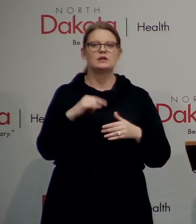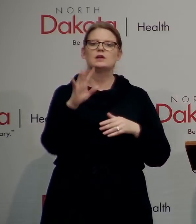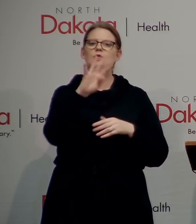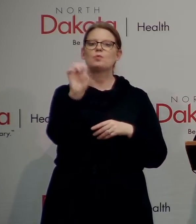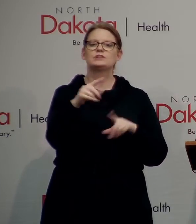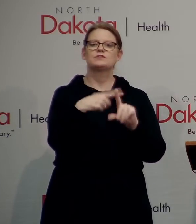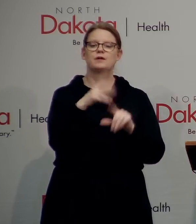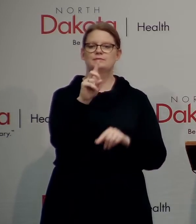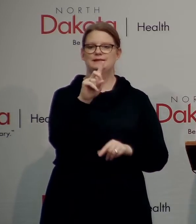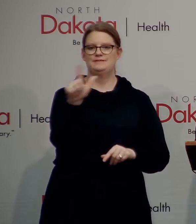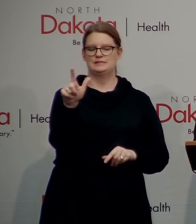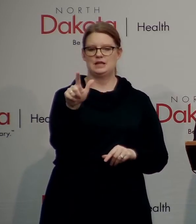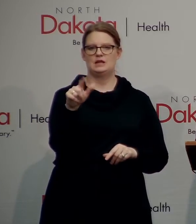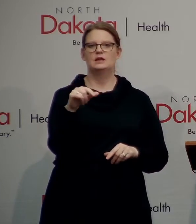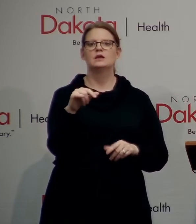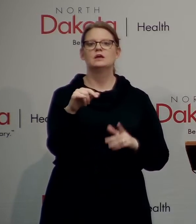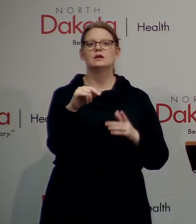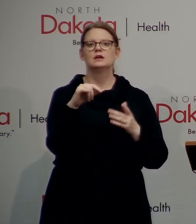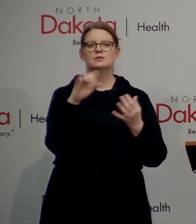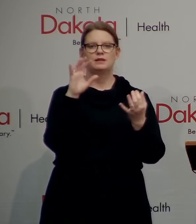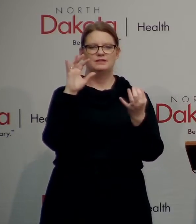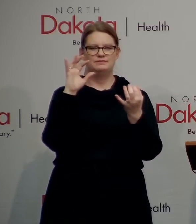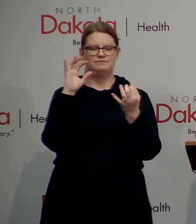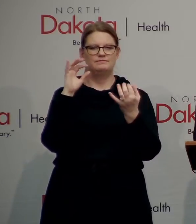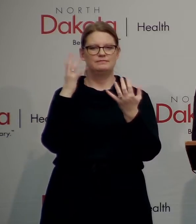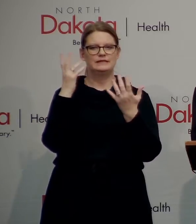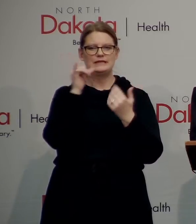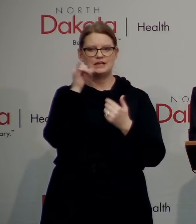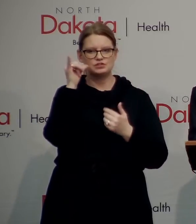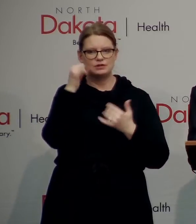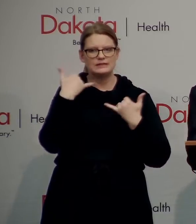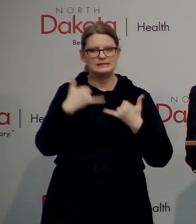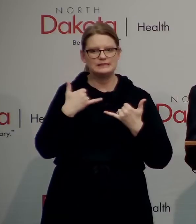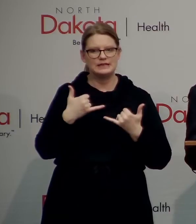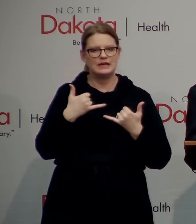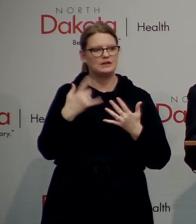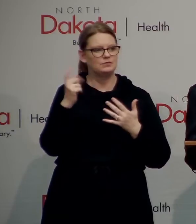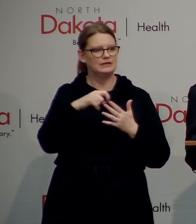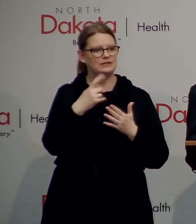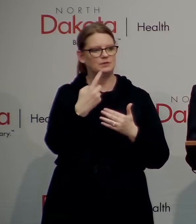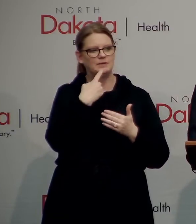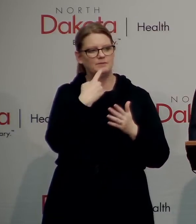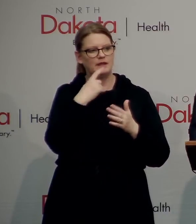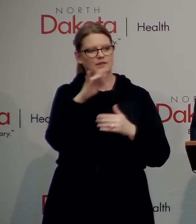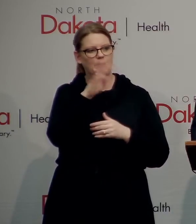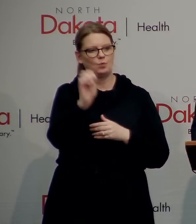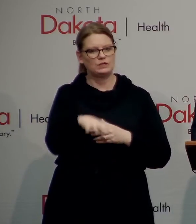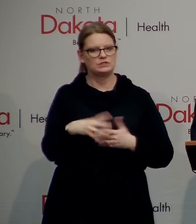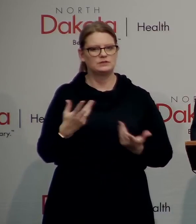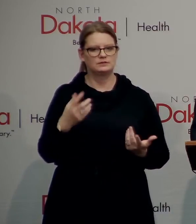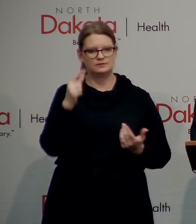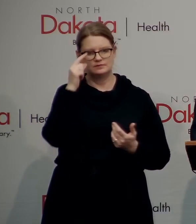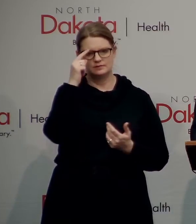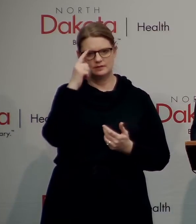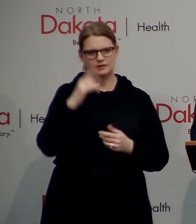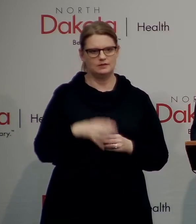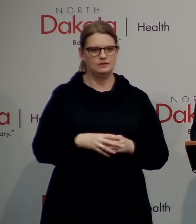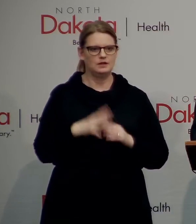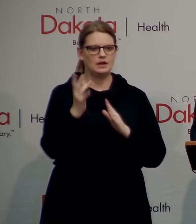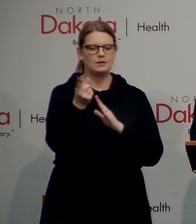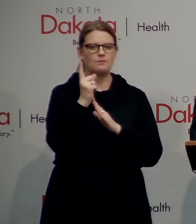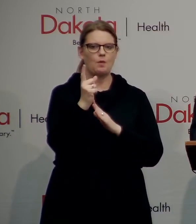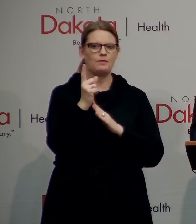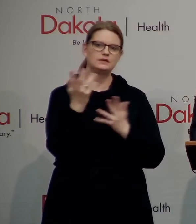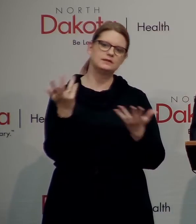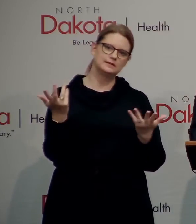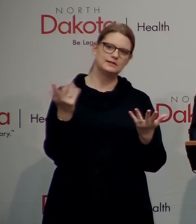Devils Lake, and we've received feedback yesterday and today that we need to repeat the questions for everyone. I just want to say in a moment of